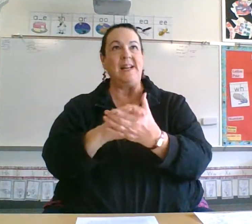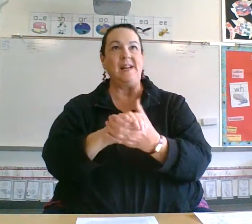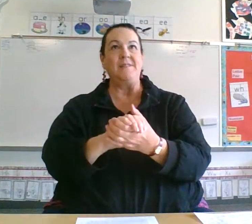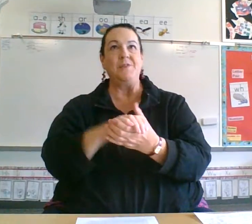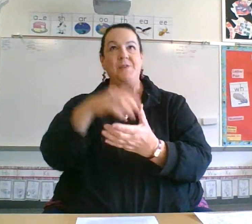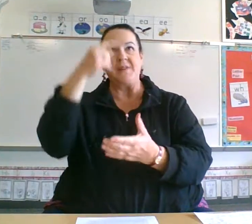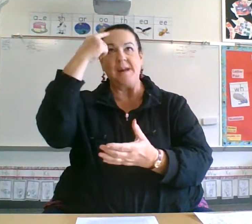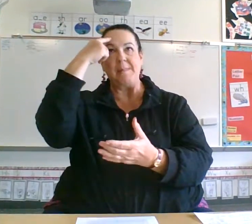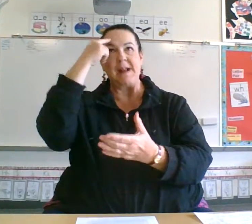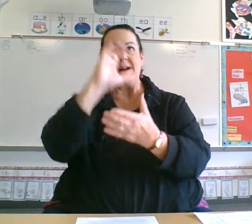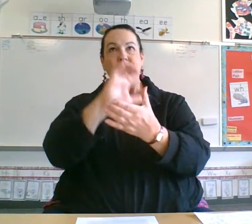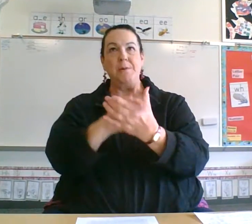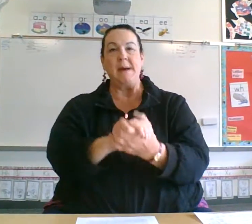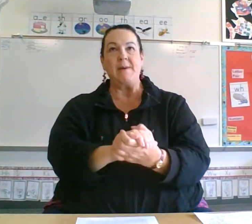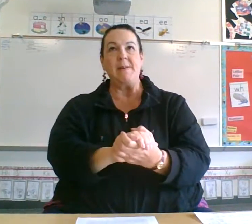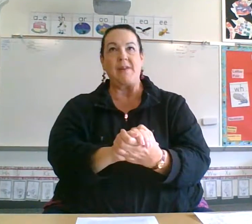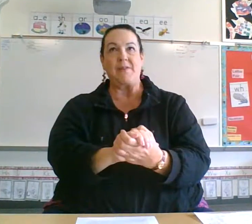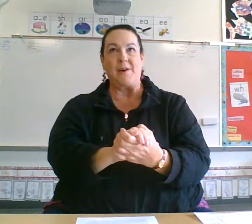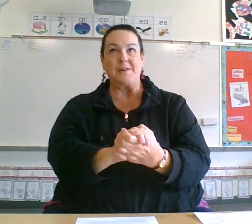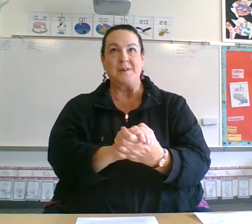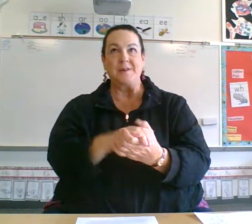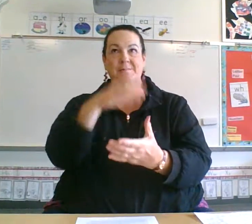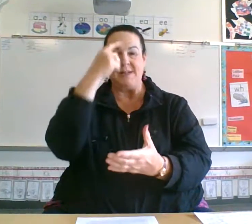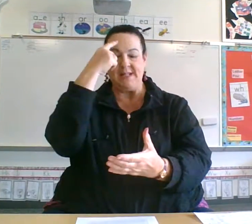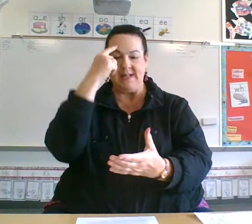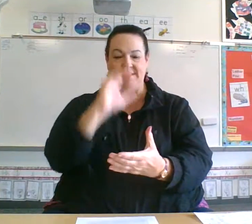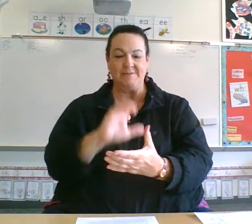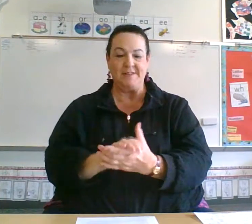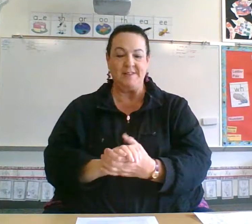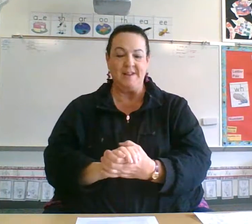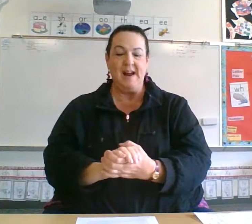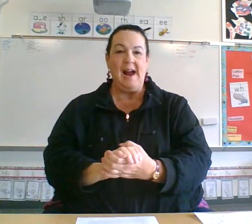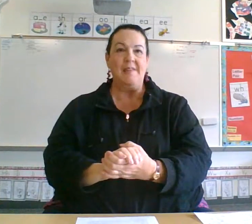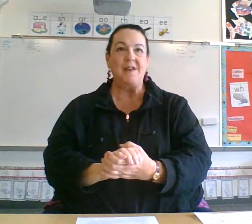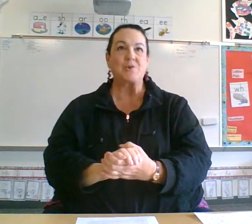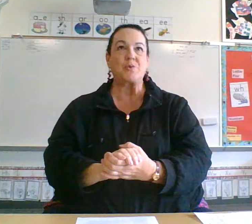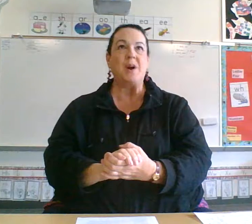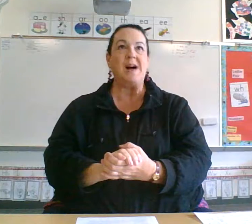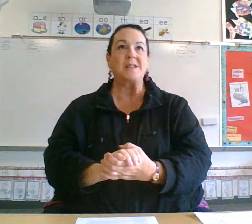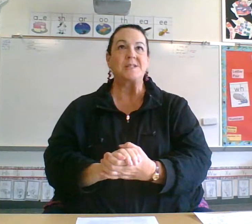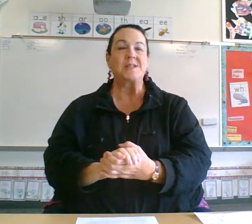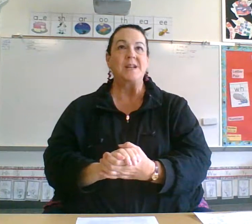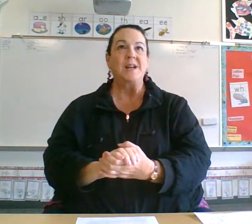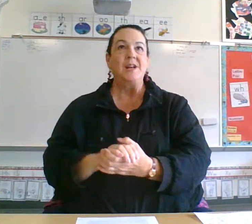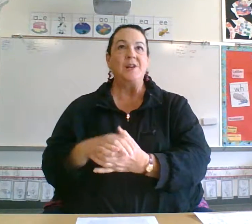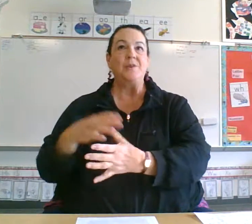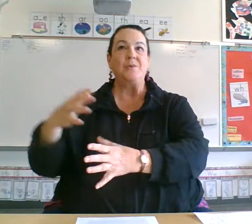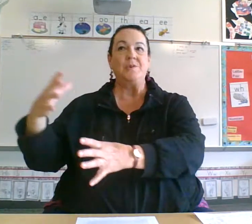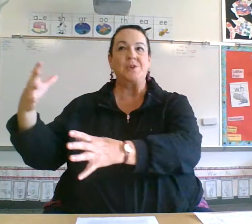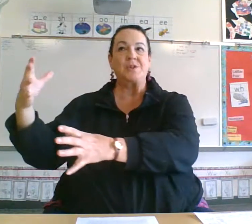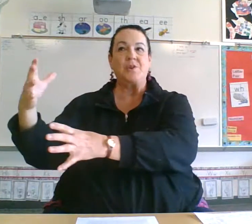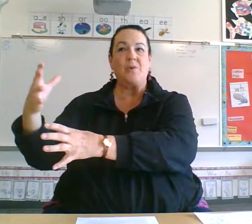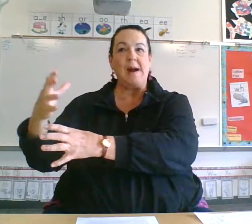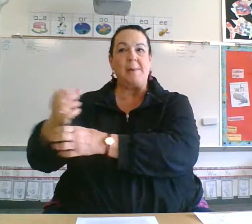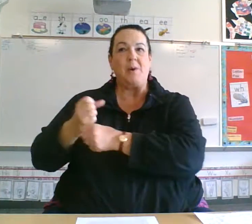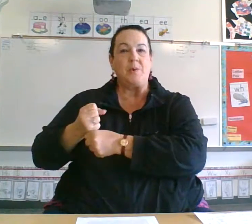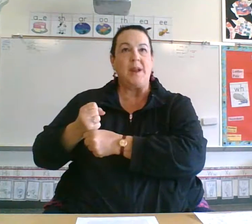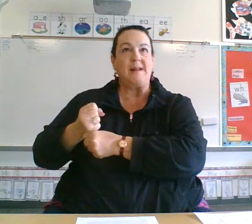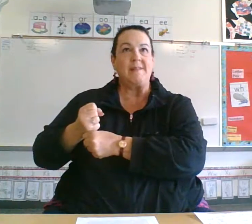Believe. You think about it and you marry that thought. Believe. And then trust, you just grab hold like this